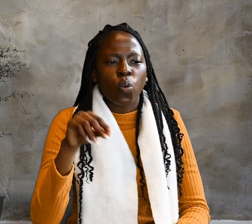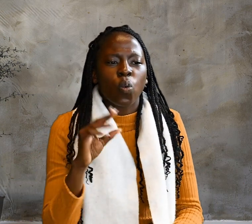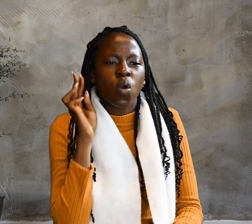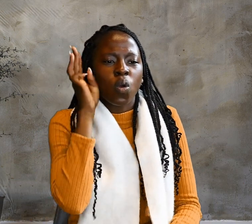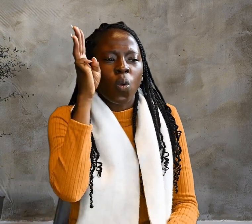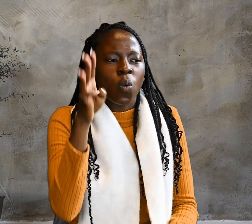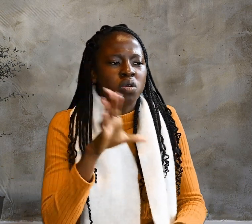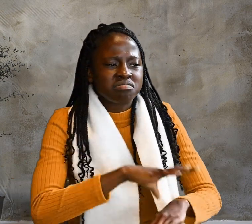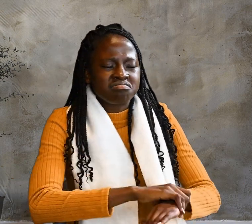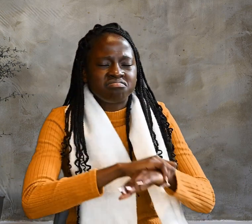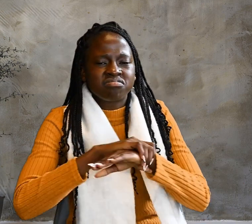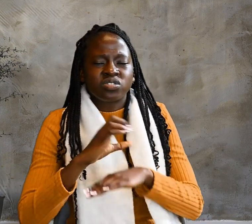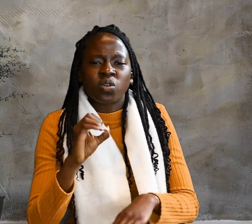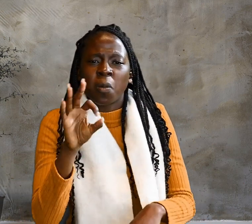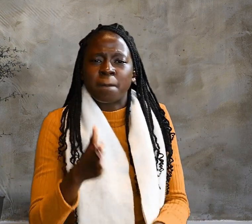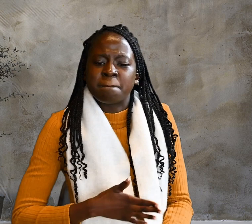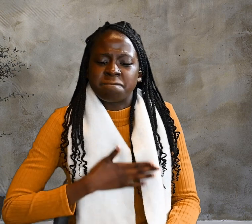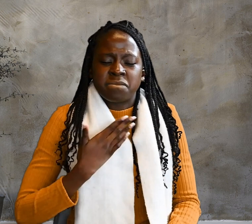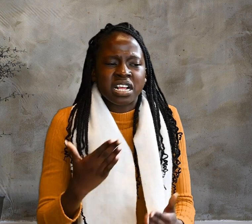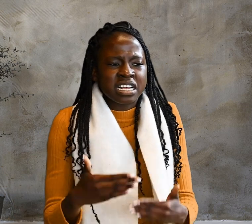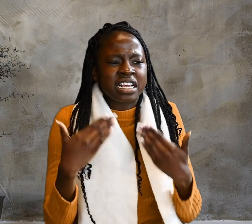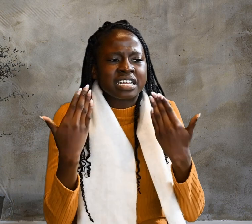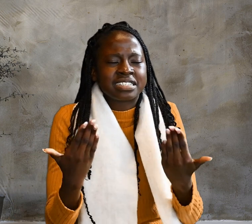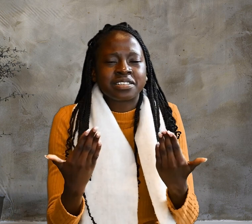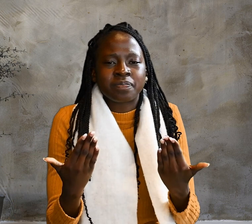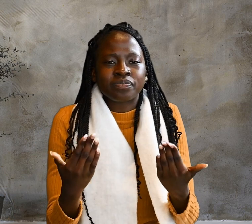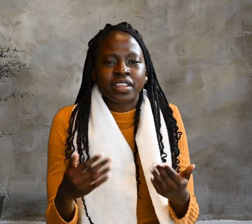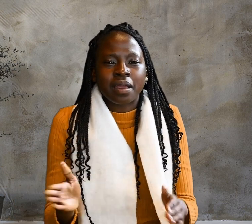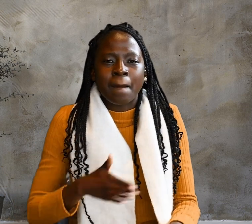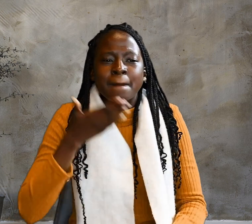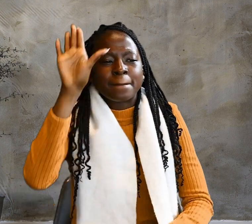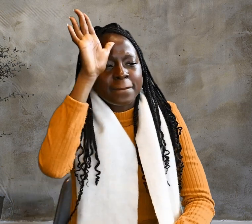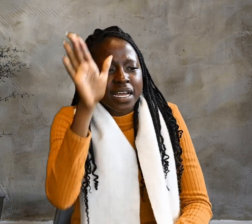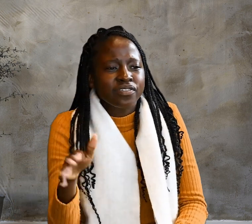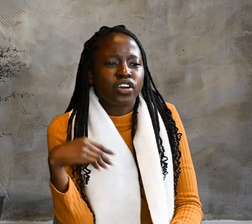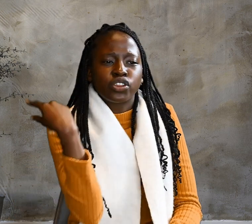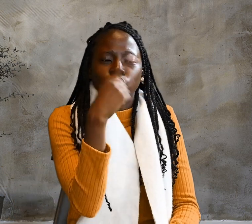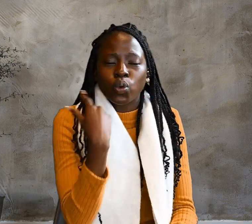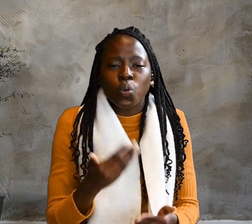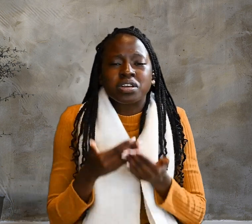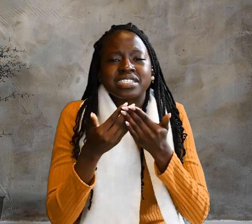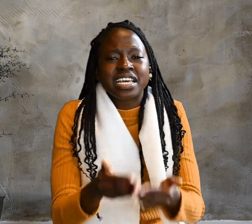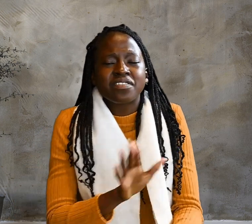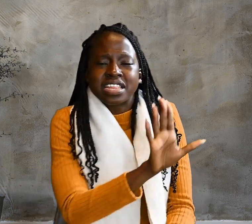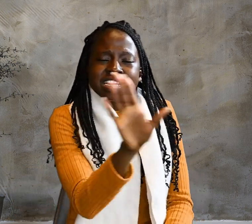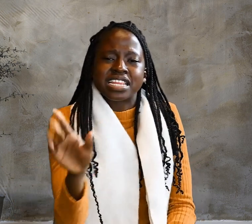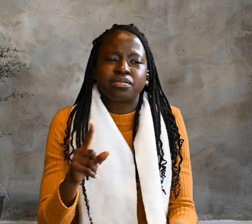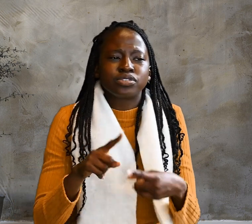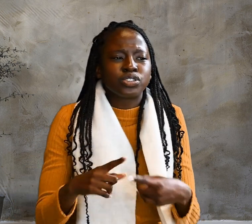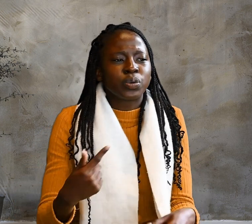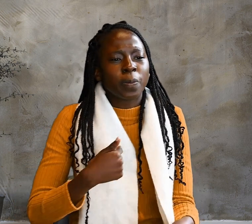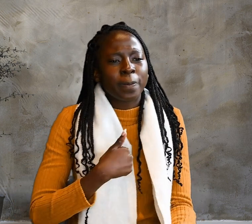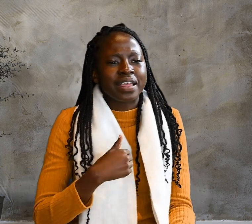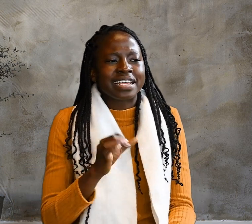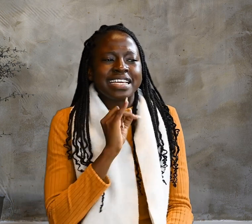out of my hand. My Father, who has given them to me, is greater than